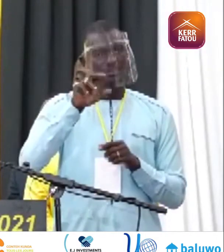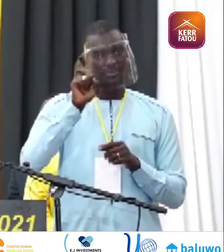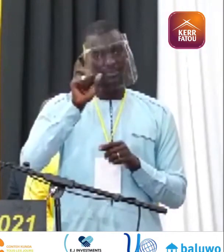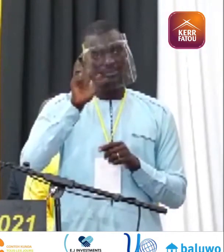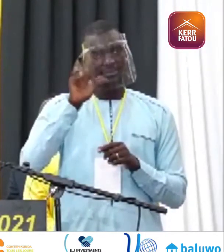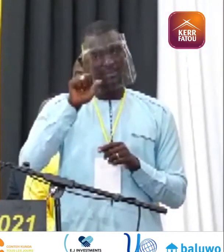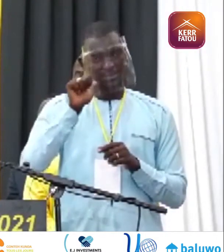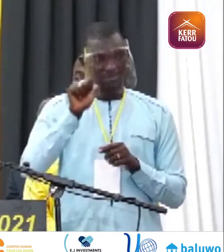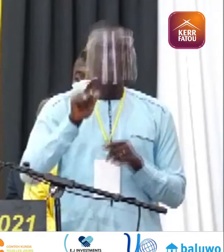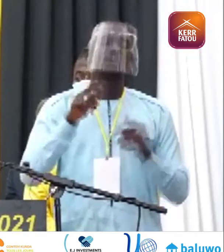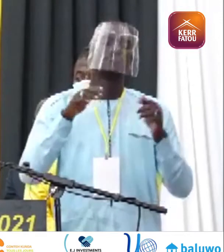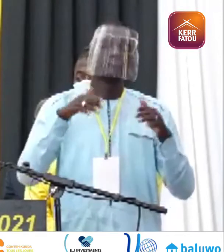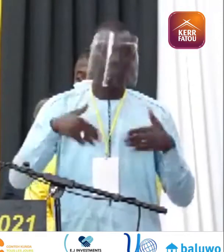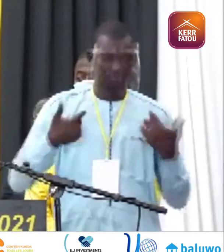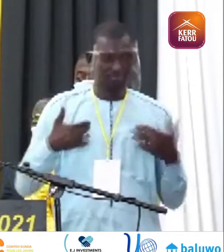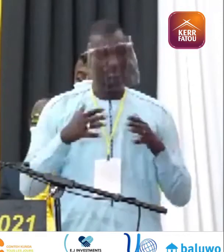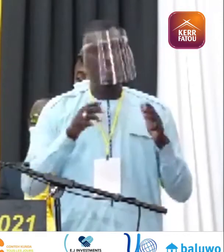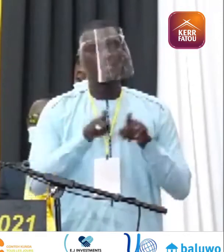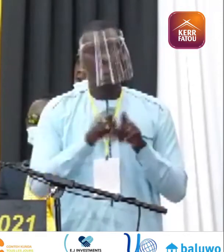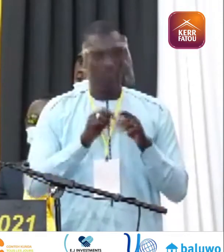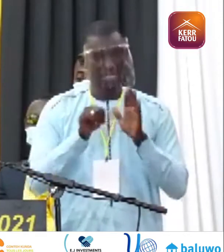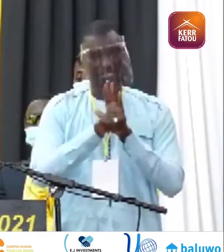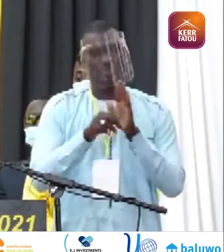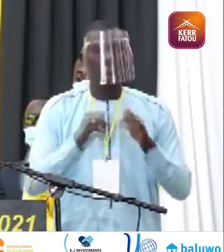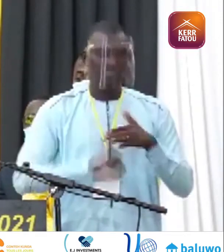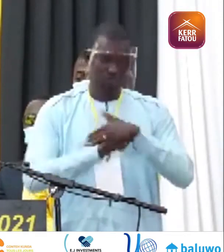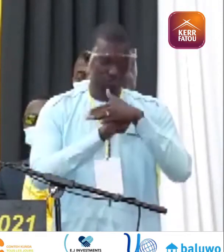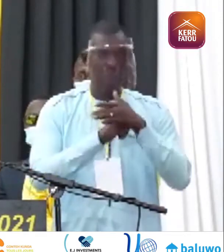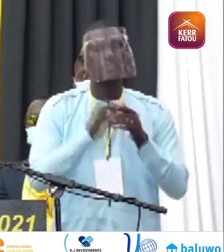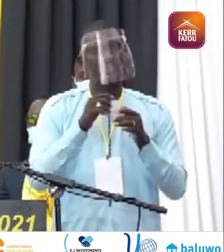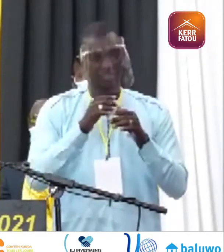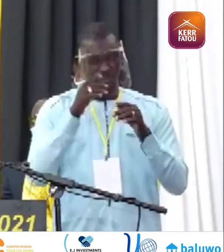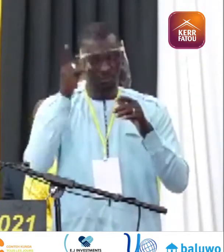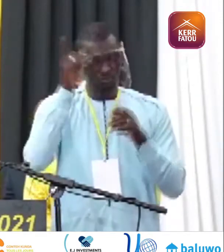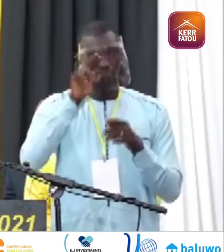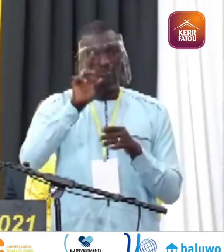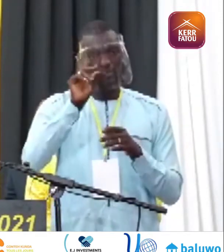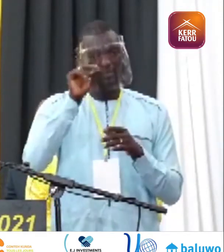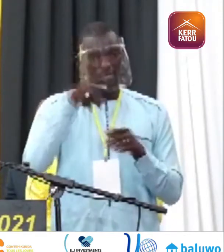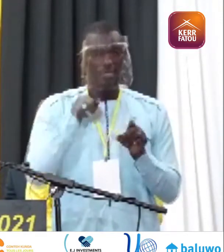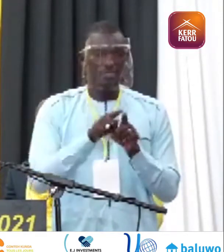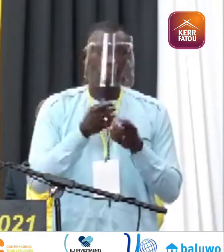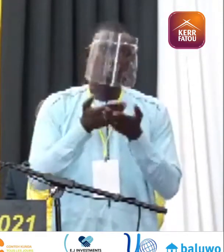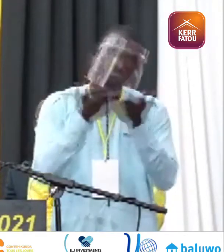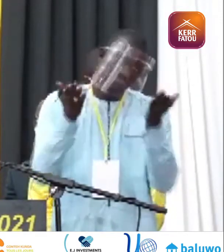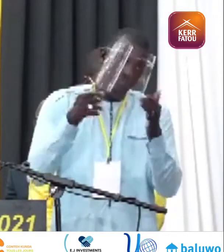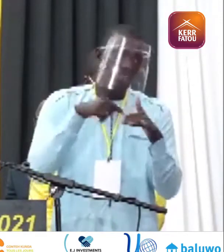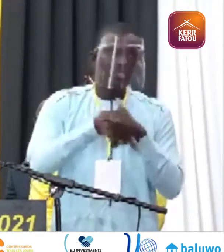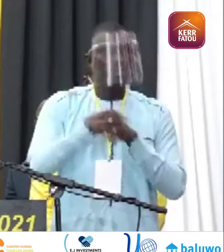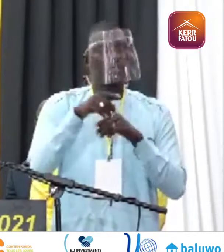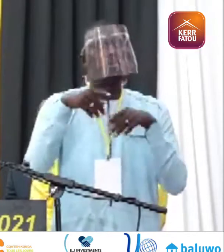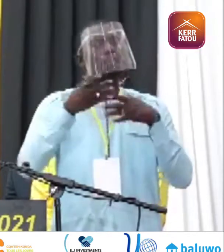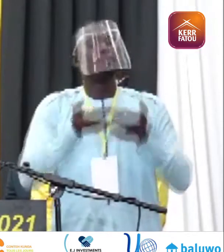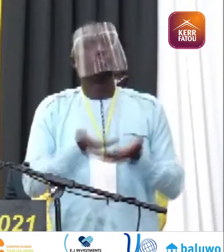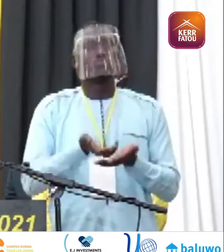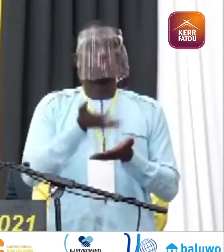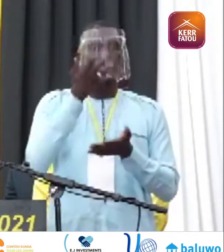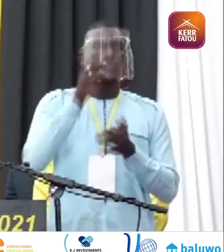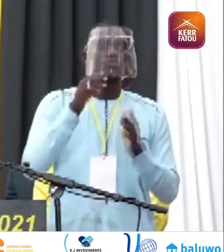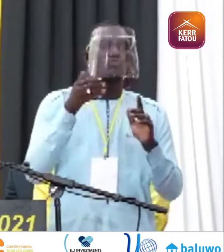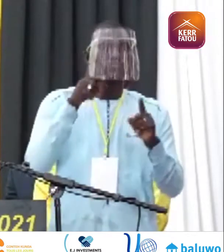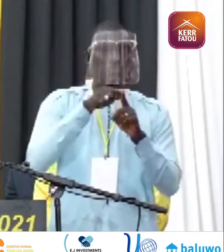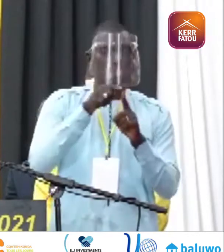by the party. They expressed their support to the party and promised to do their part in the promotion of the party towards